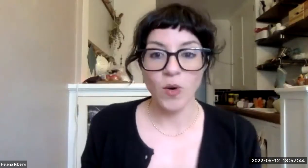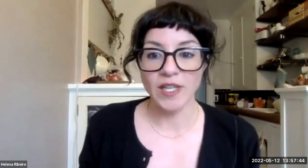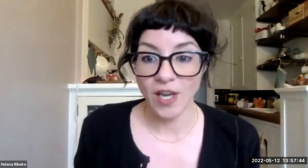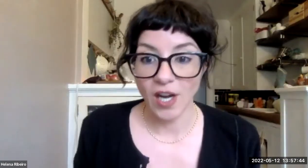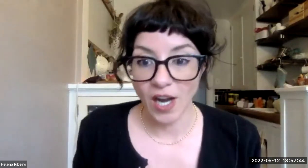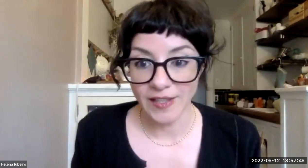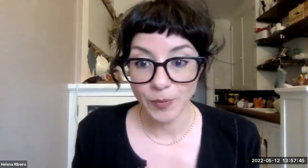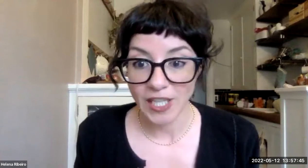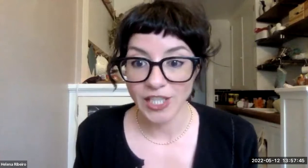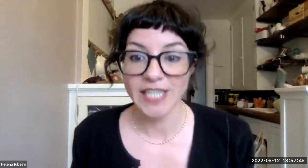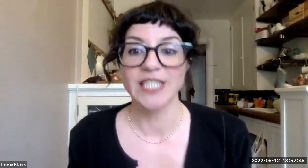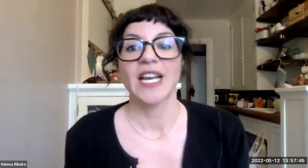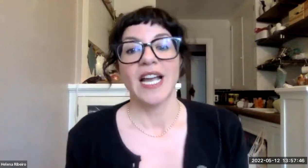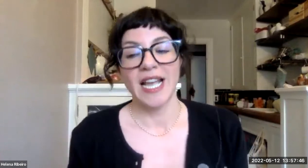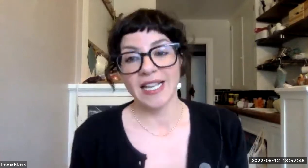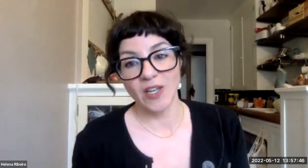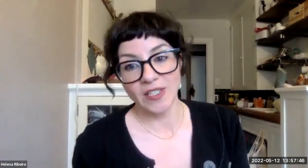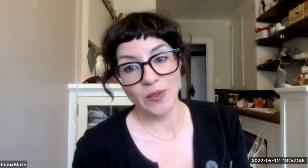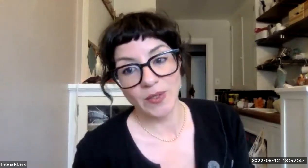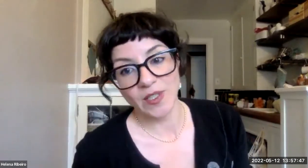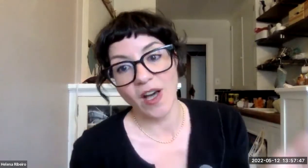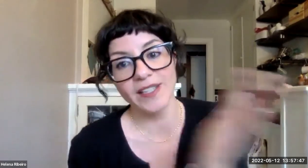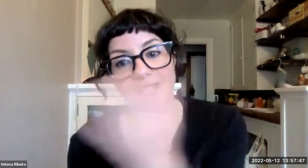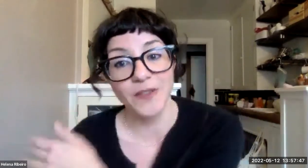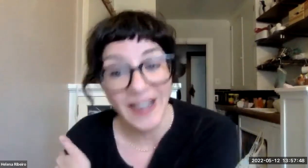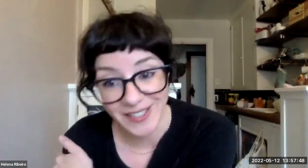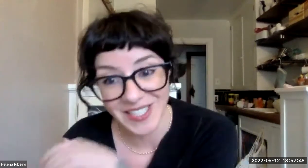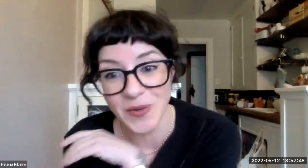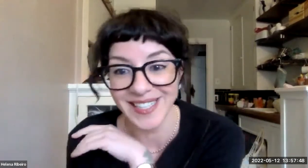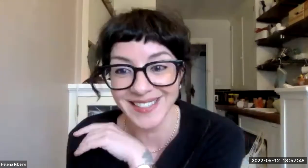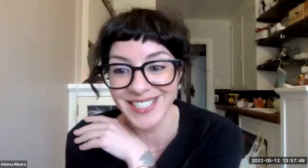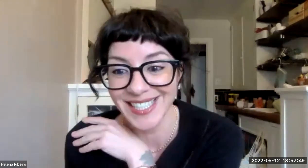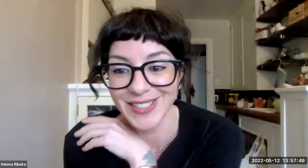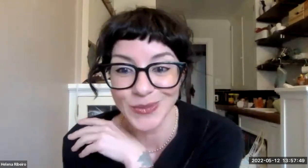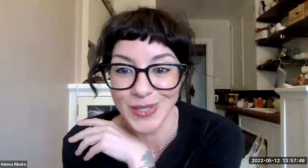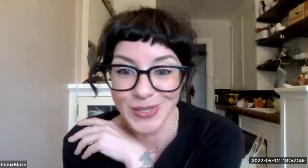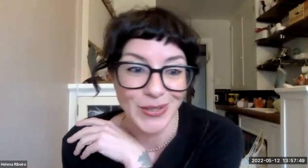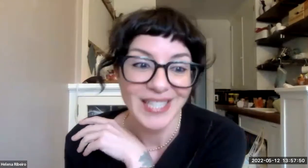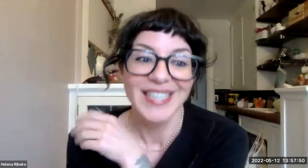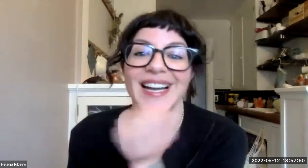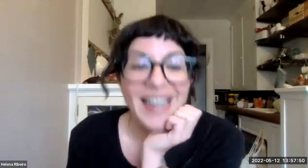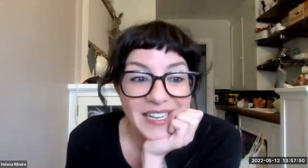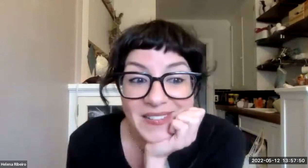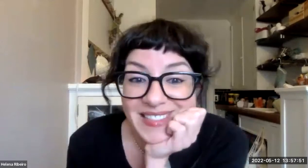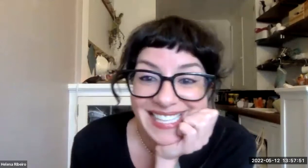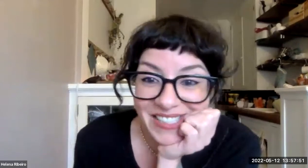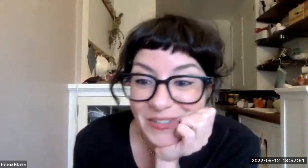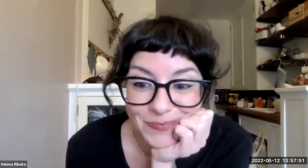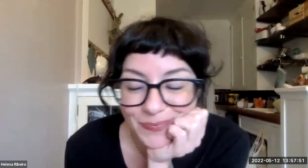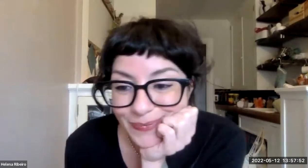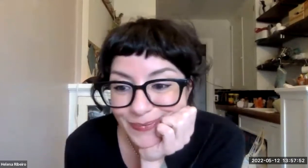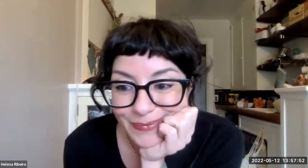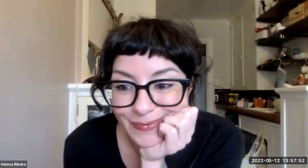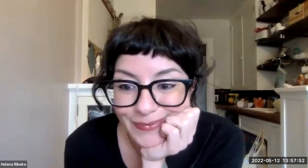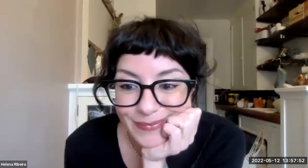who worked on this project. And it also includes all English faculty who are teaching English 102. Thank you.